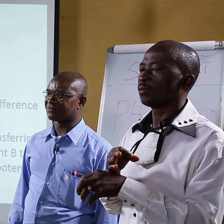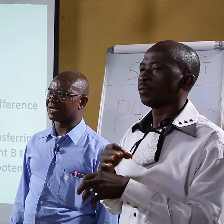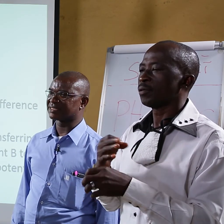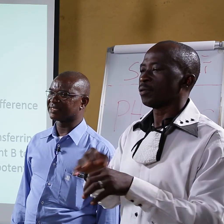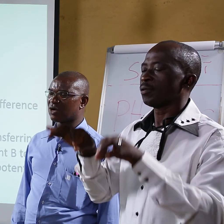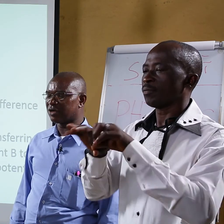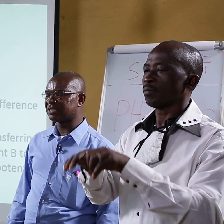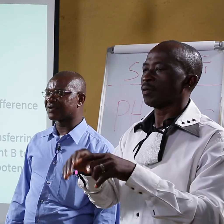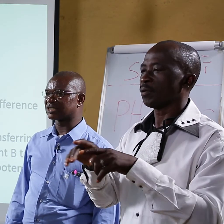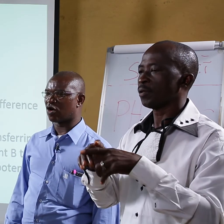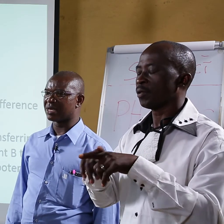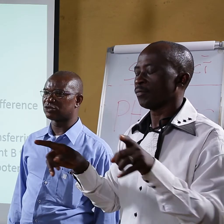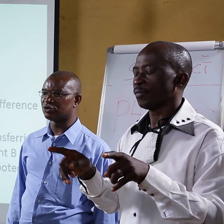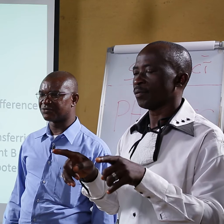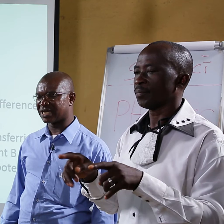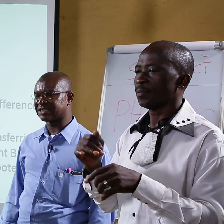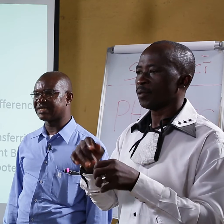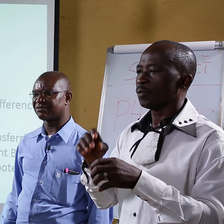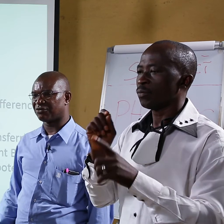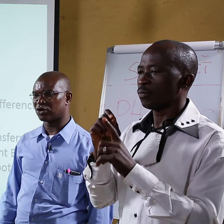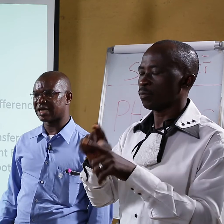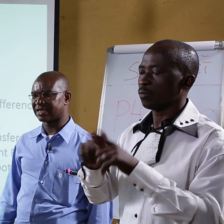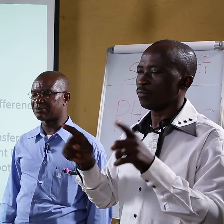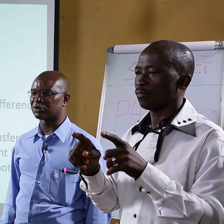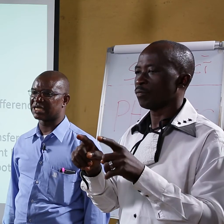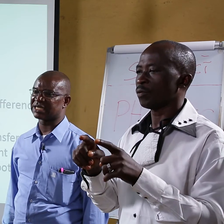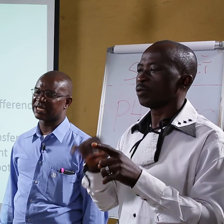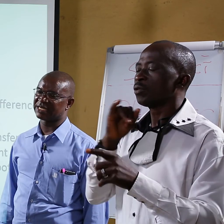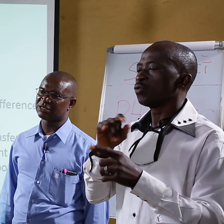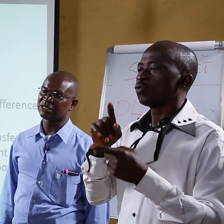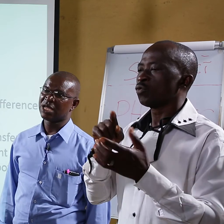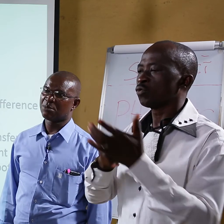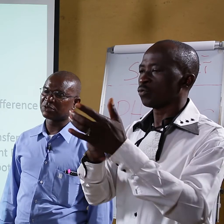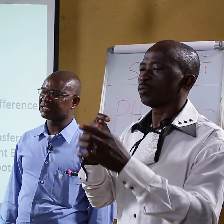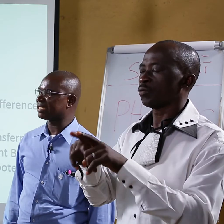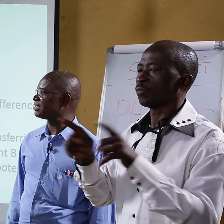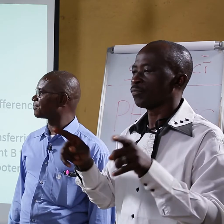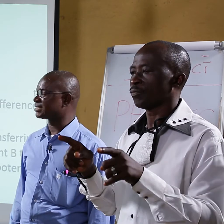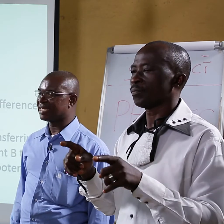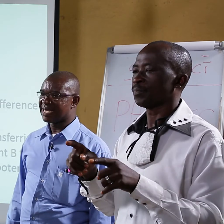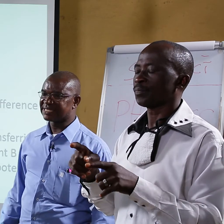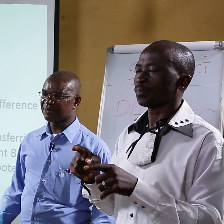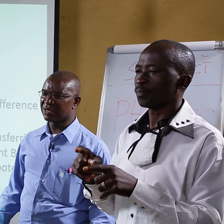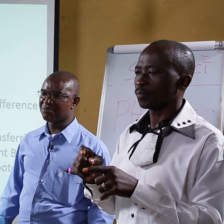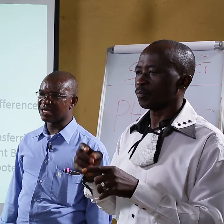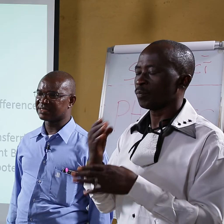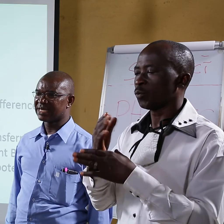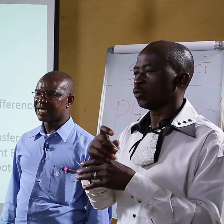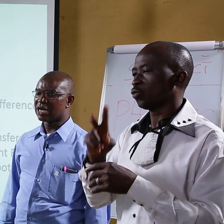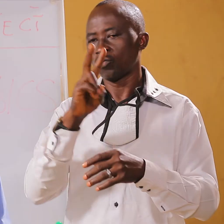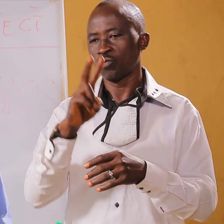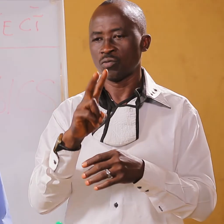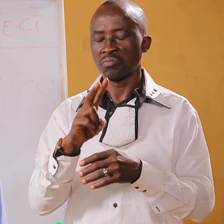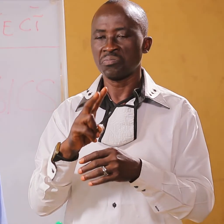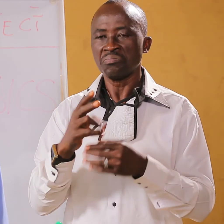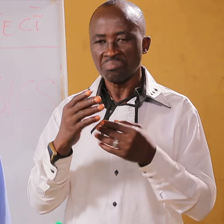potential difference. The word difference comes in to differentiate the fourth electric potential and electric potential difference. It simply means